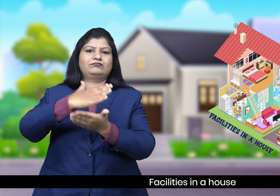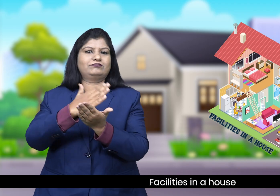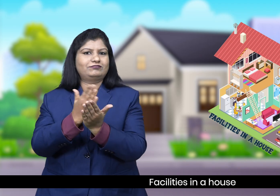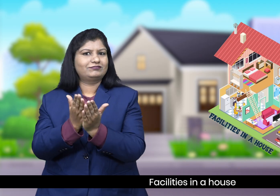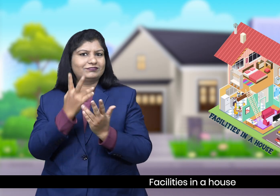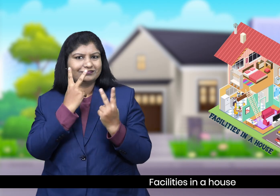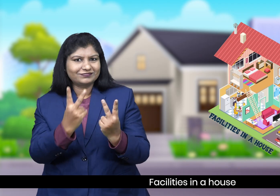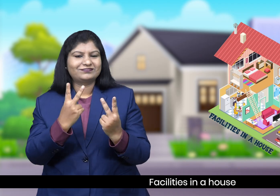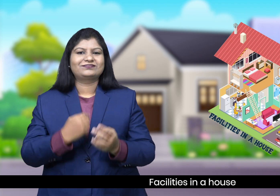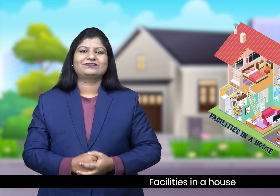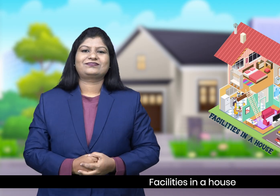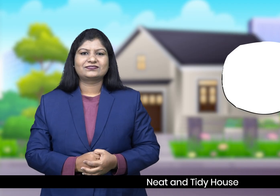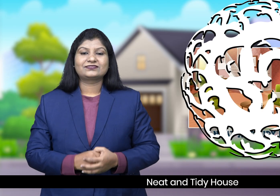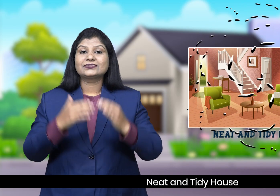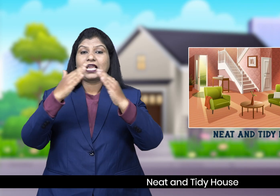house.